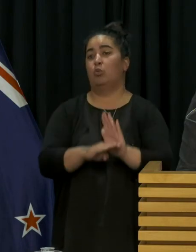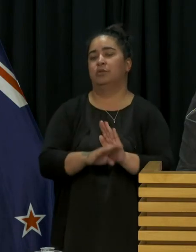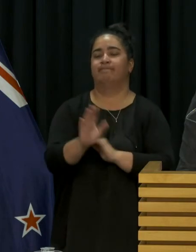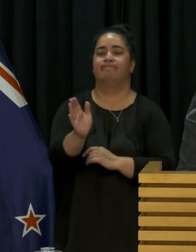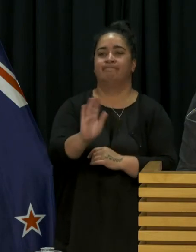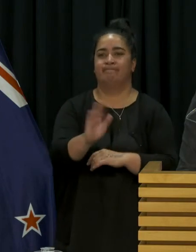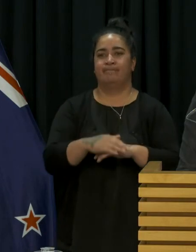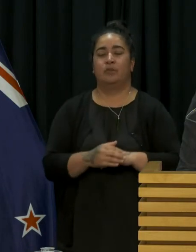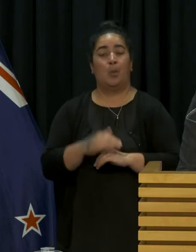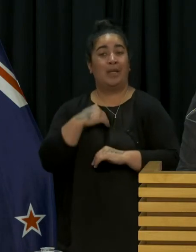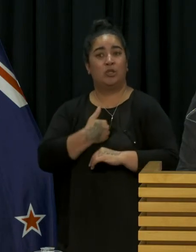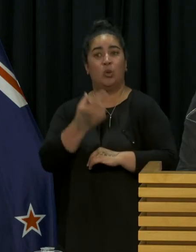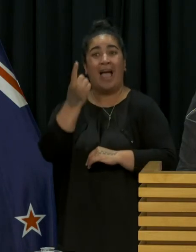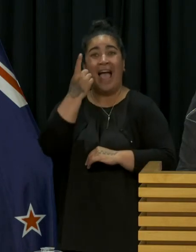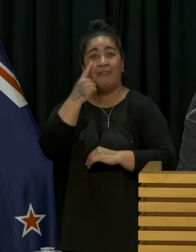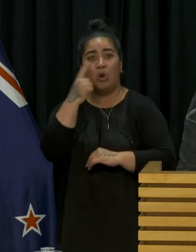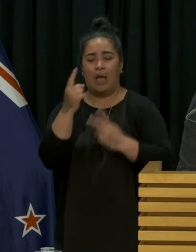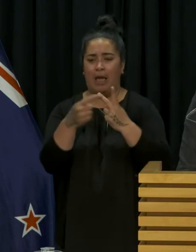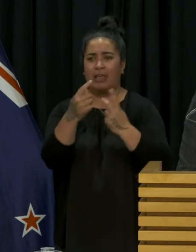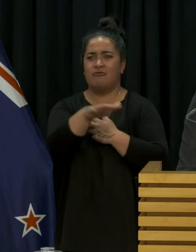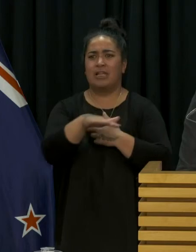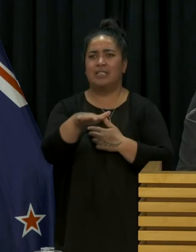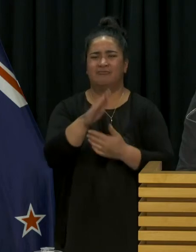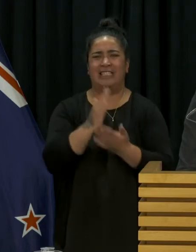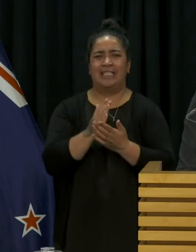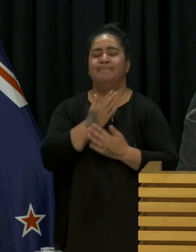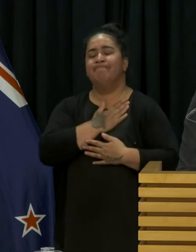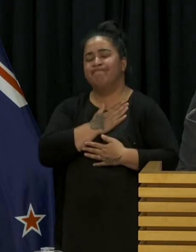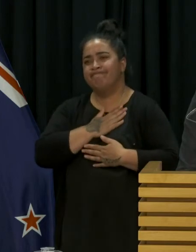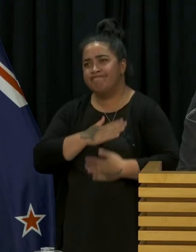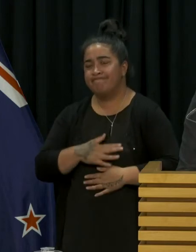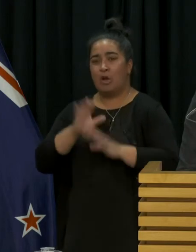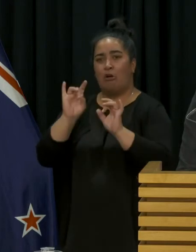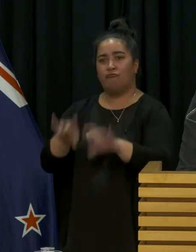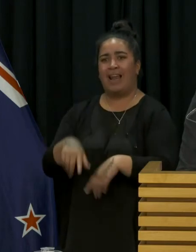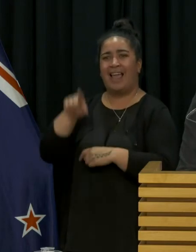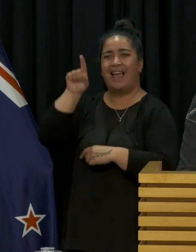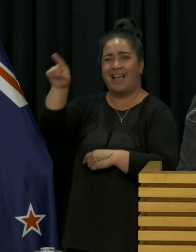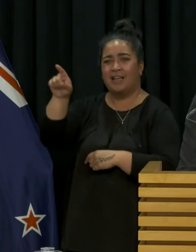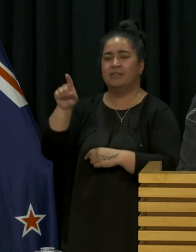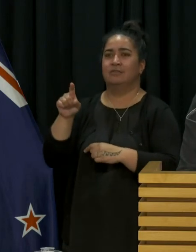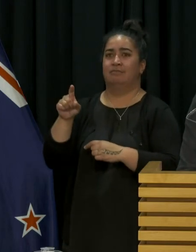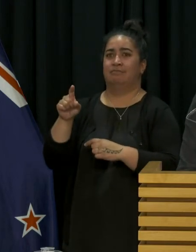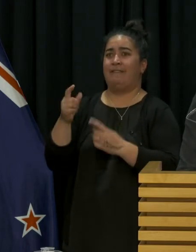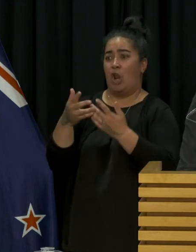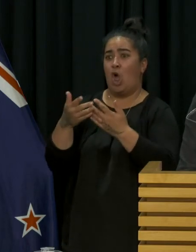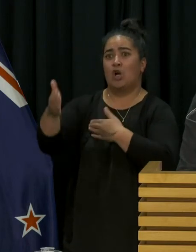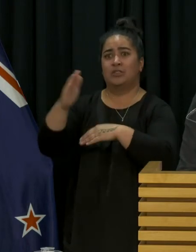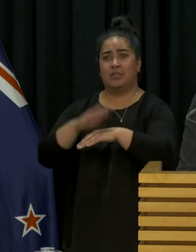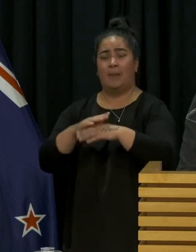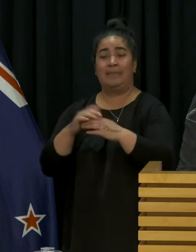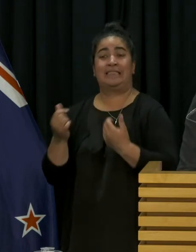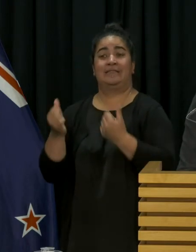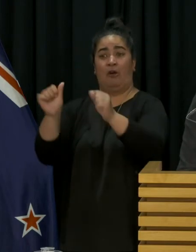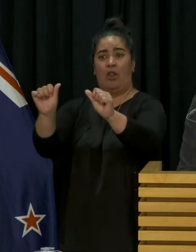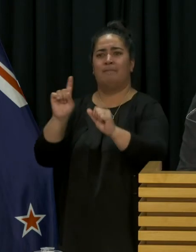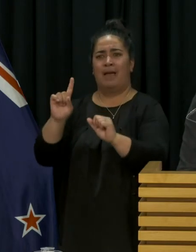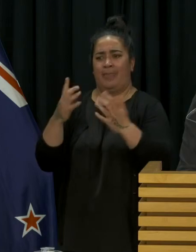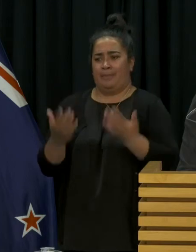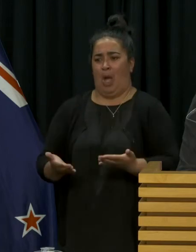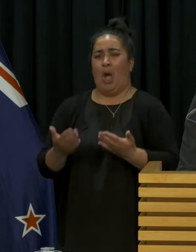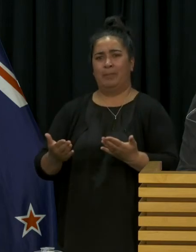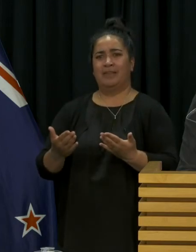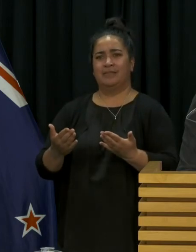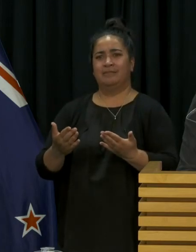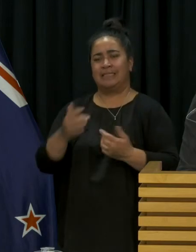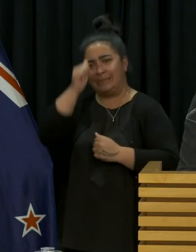where, sadly, and they've had a very prolonged period of being very, very successful, but they are experiencing the reality